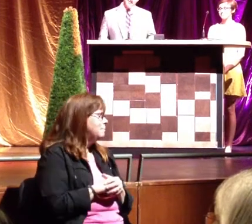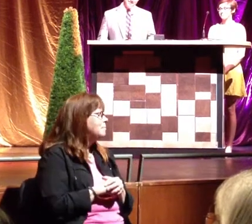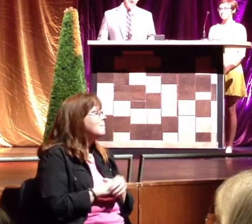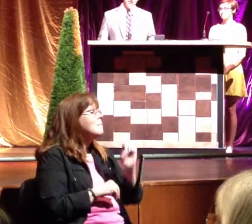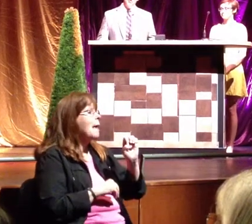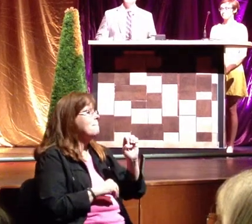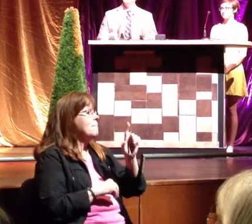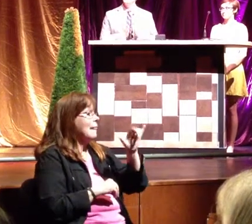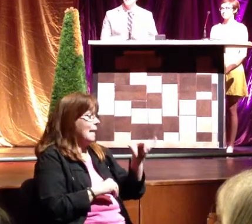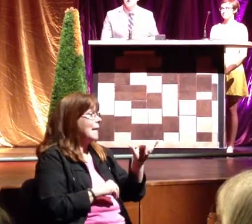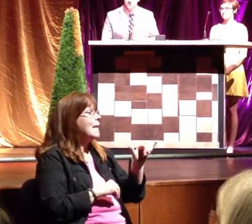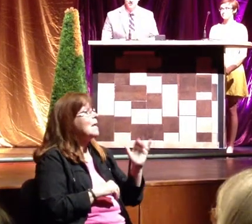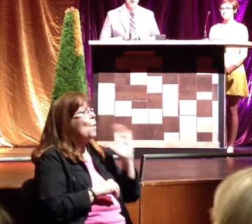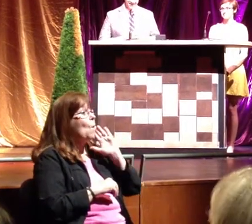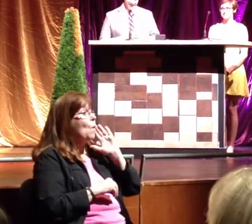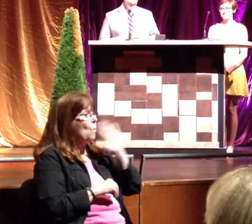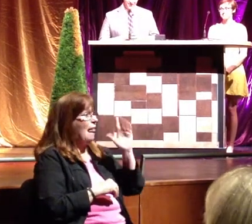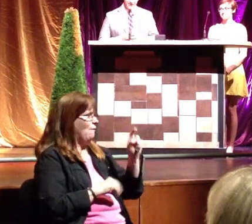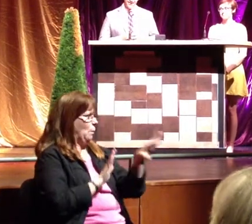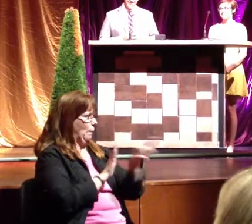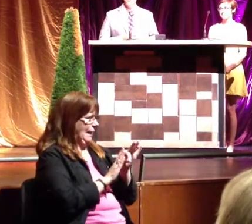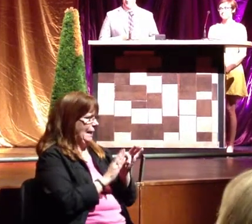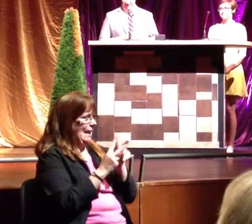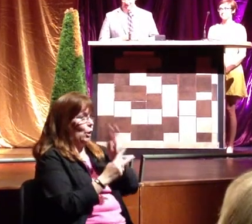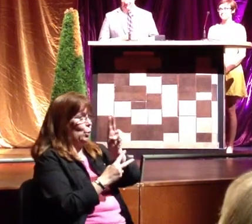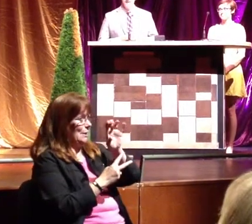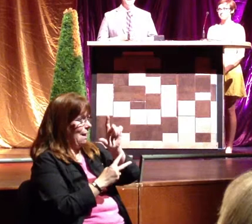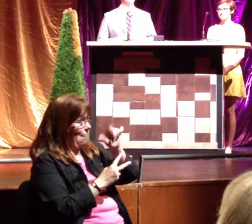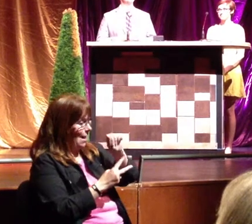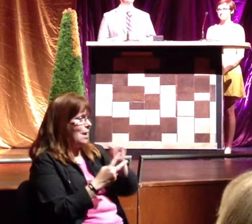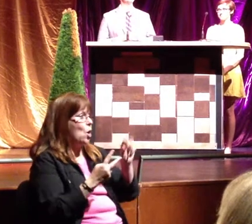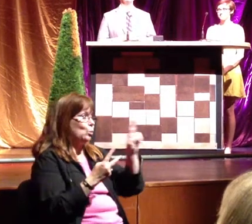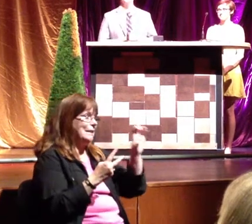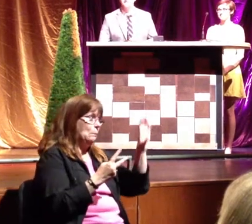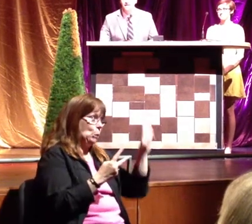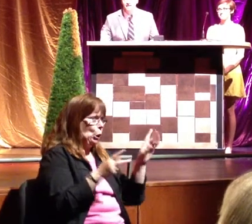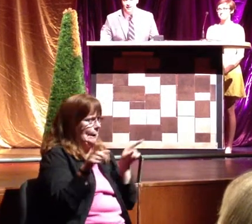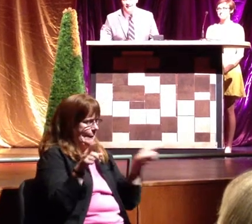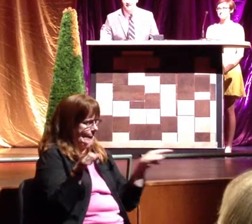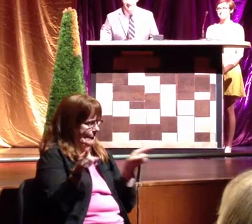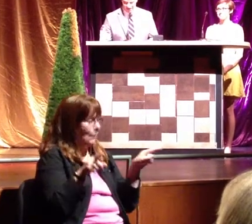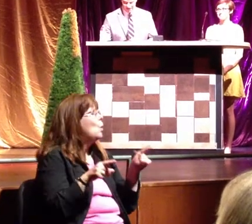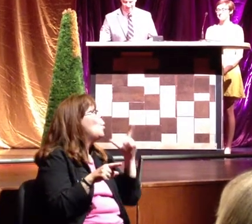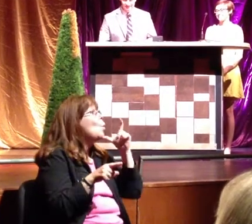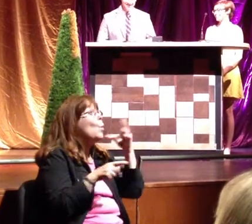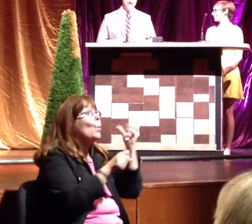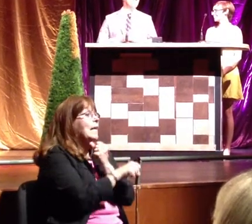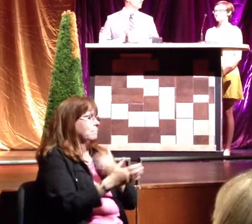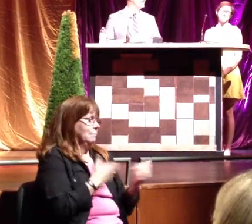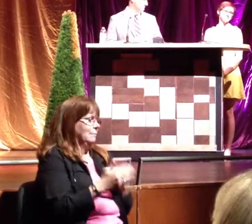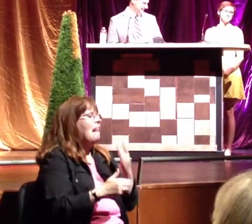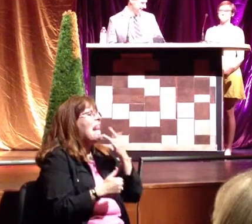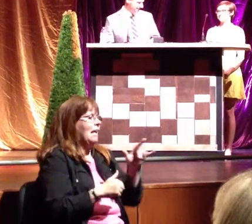is going to choose between two great schools, UCLA or Berkeley, and they will be very lucky to get her.